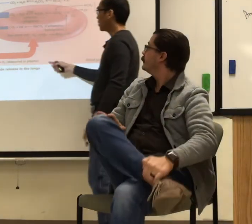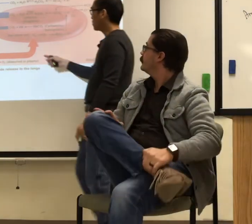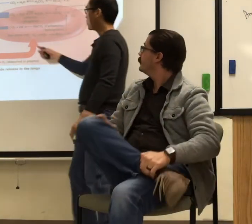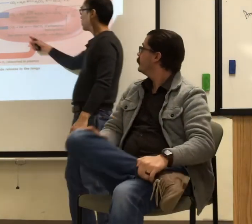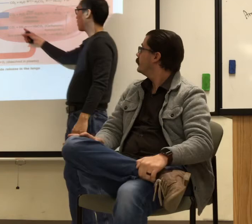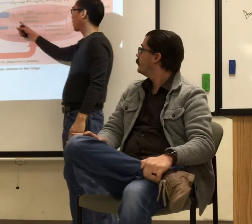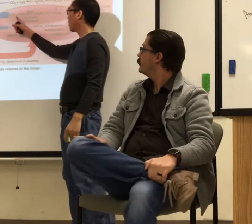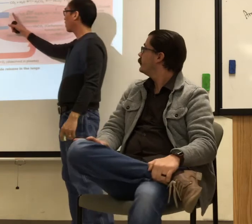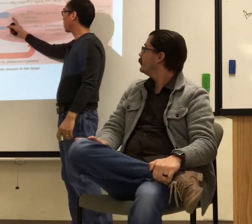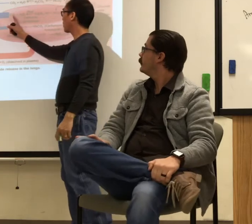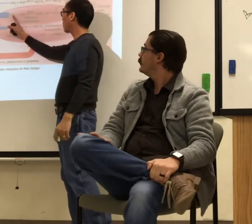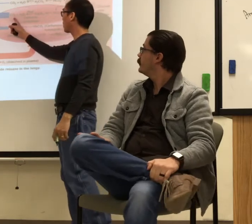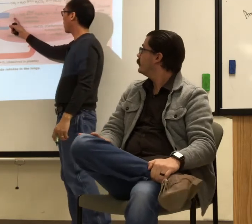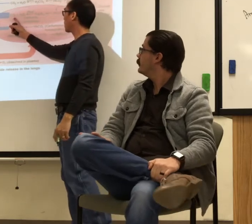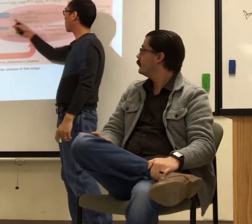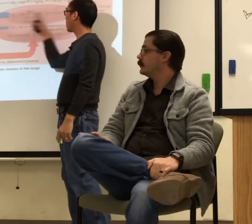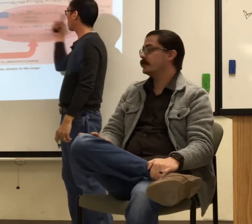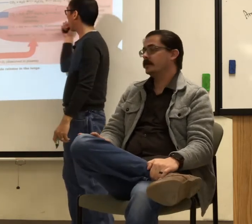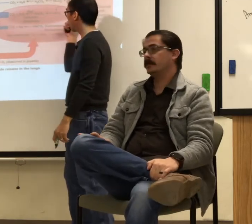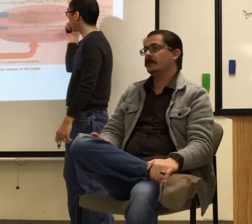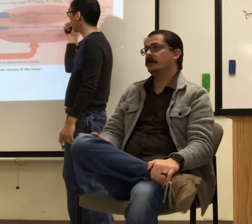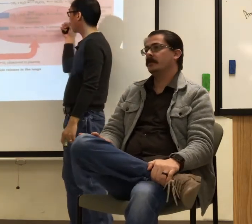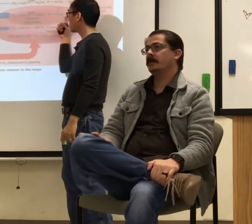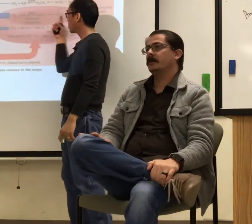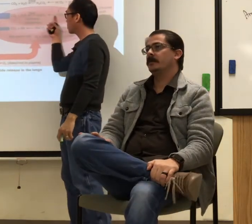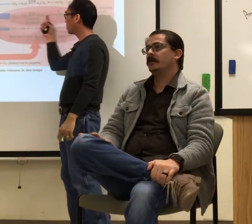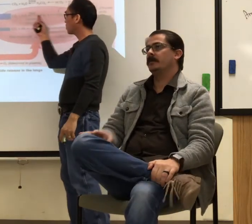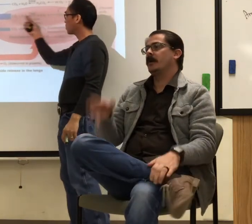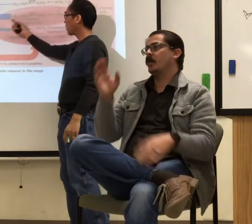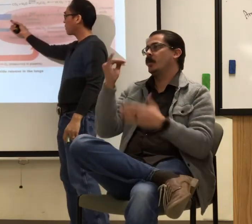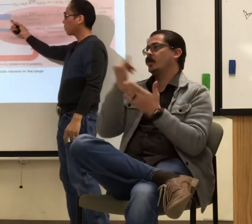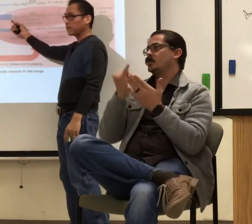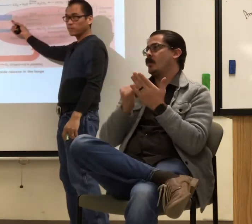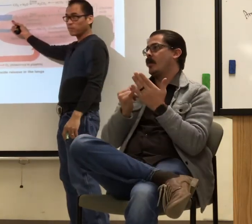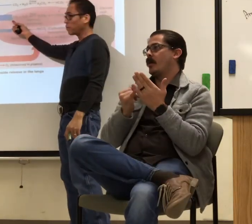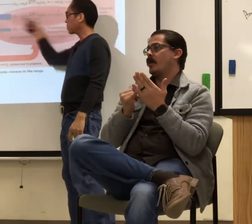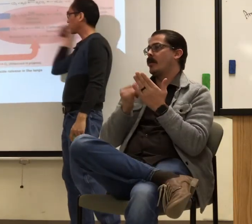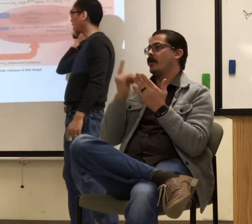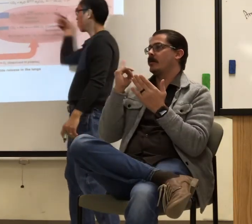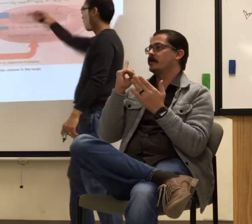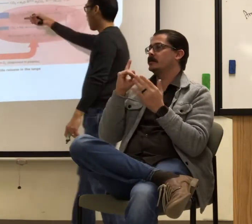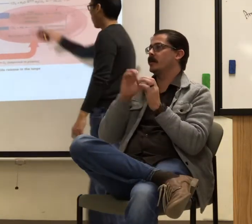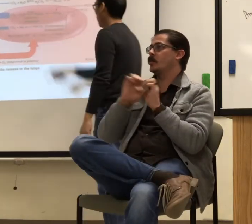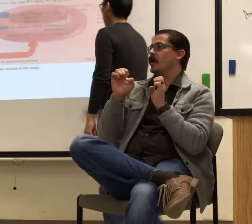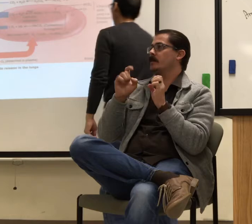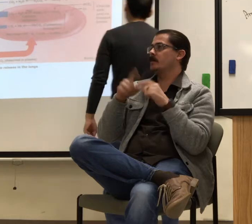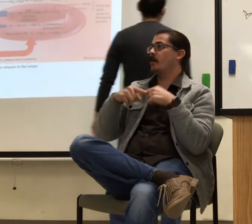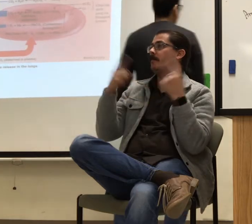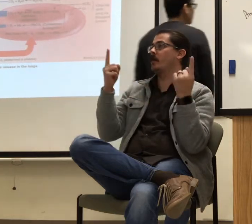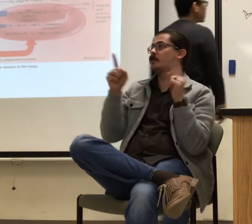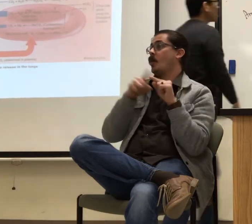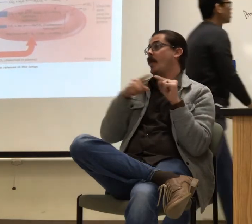There's CO2 there. Okay, so I'm going to draw this equation right there in reverse. It's kind of going that way.